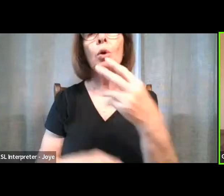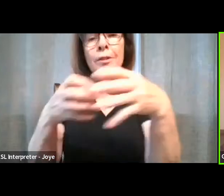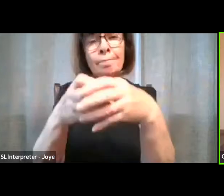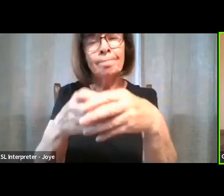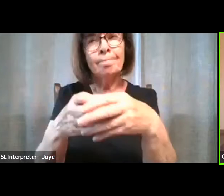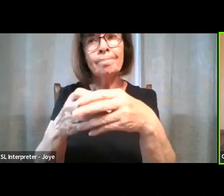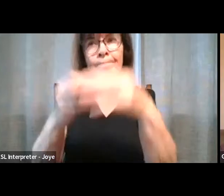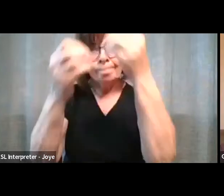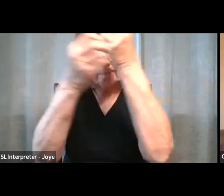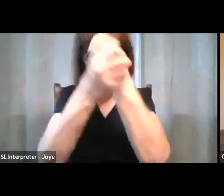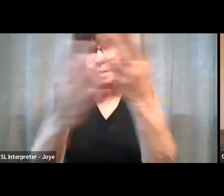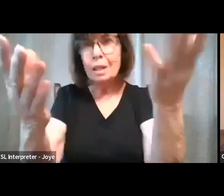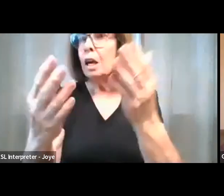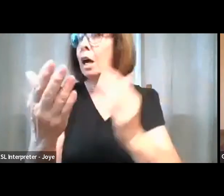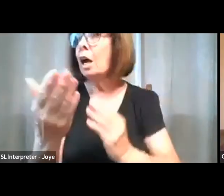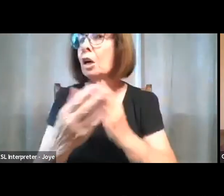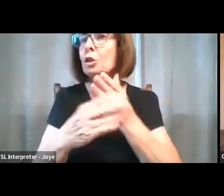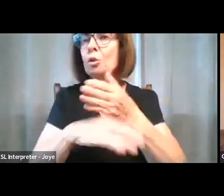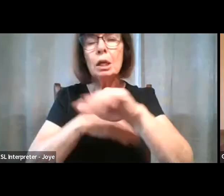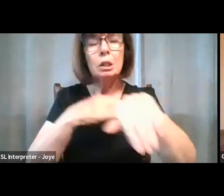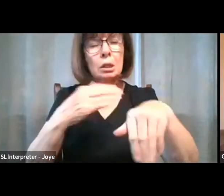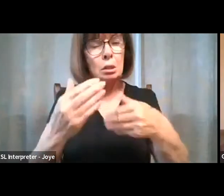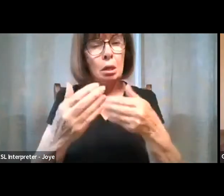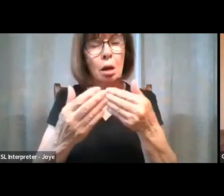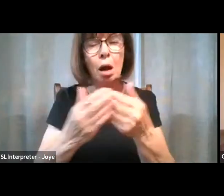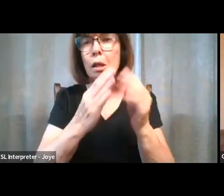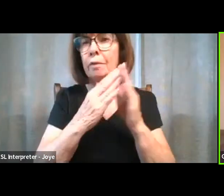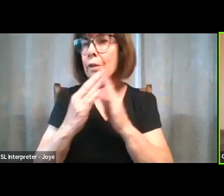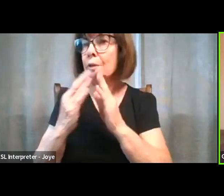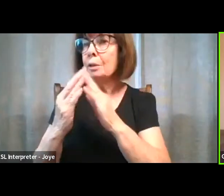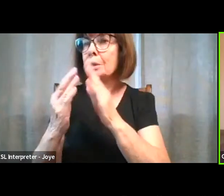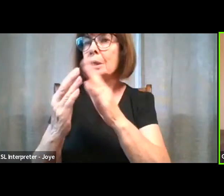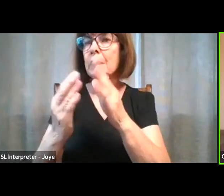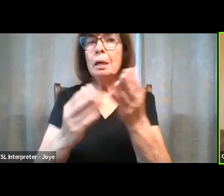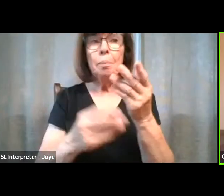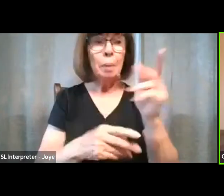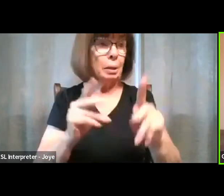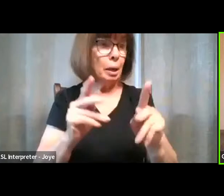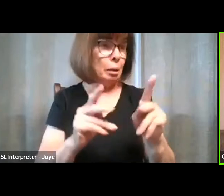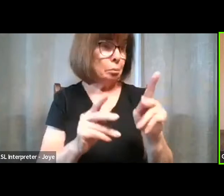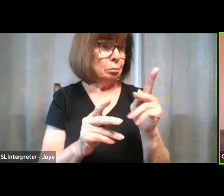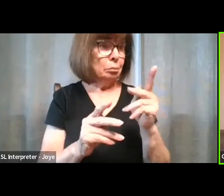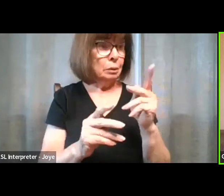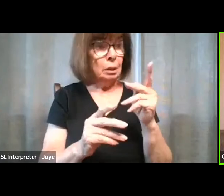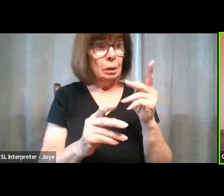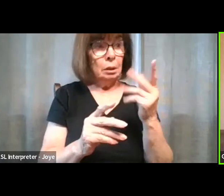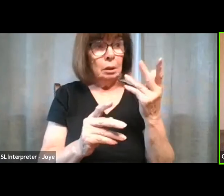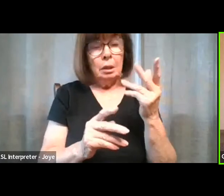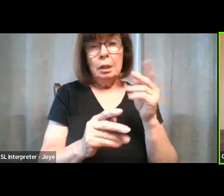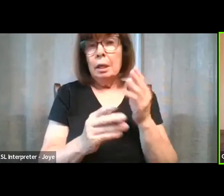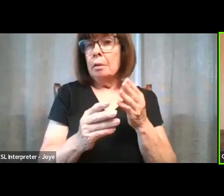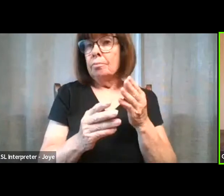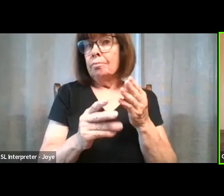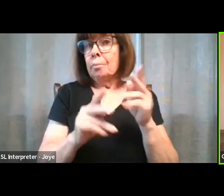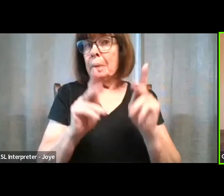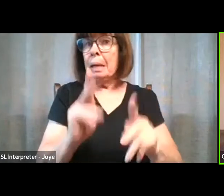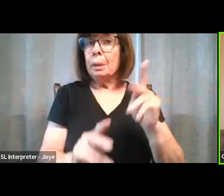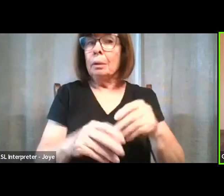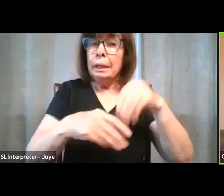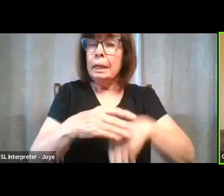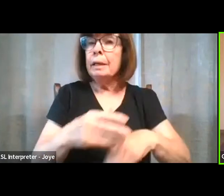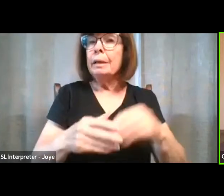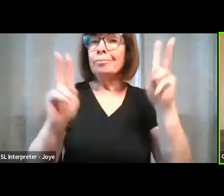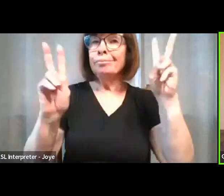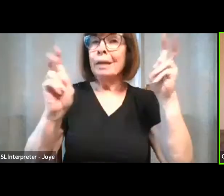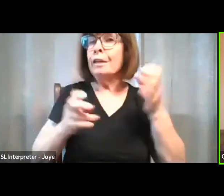county by community navigators who are in the streets, trusted messengers, is the ideal